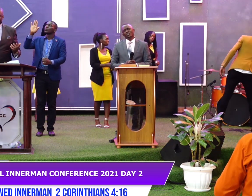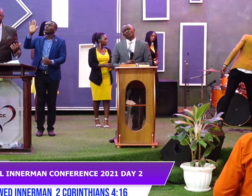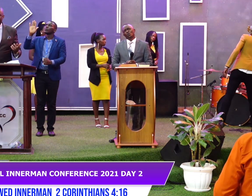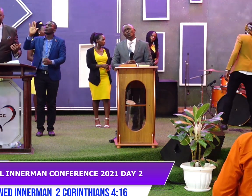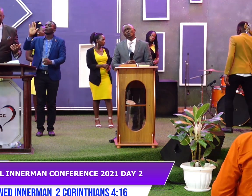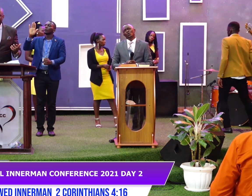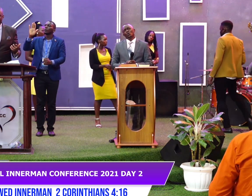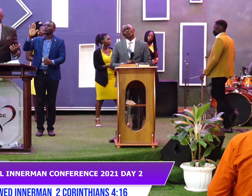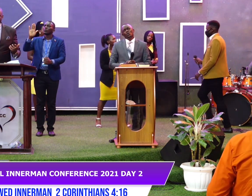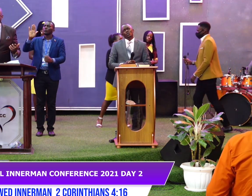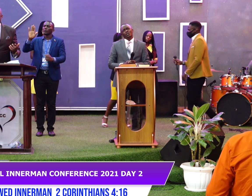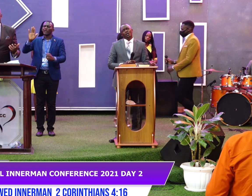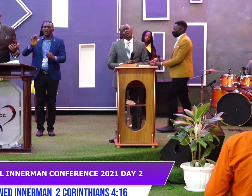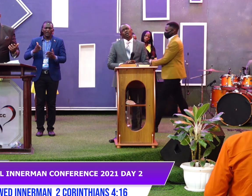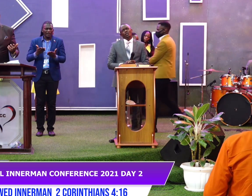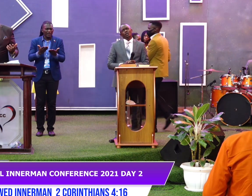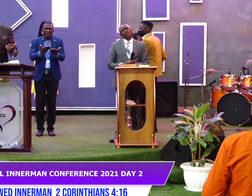amanigo